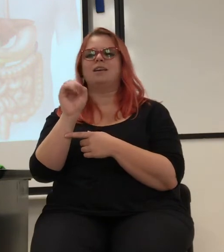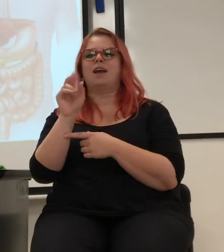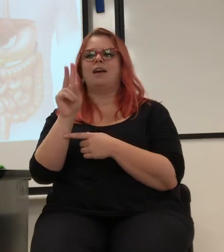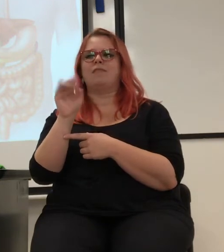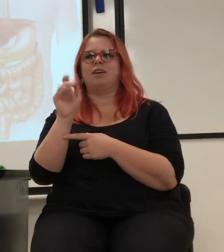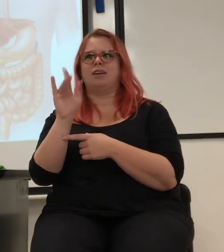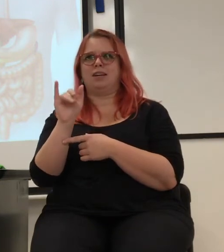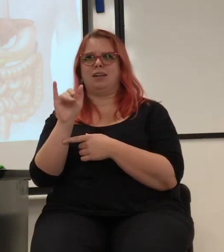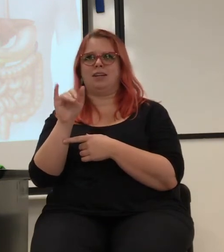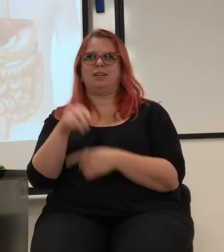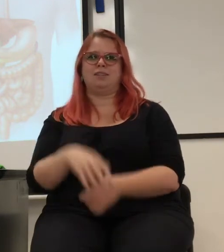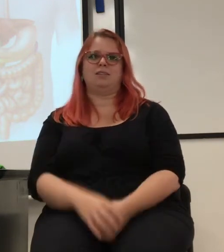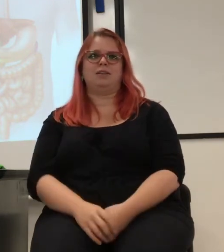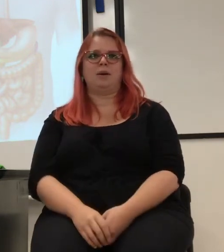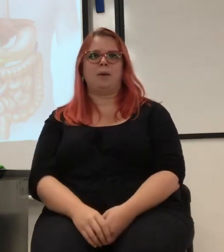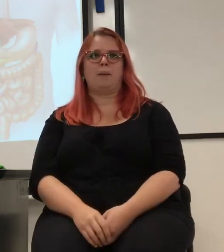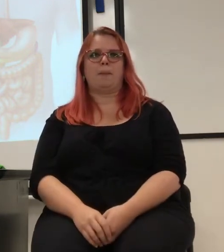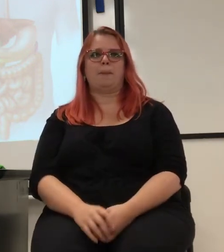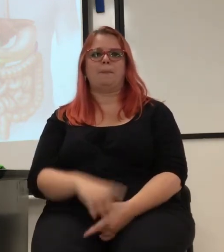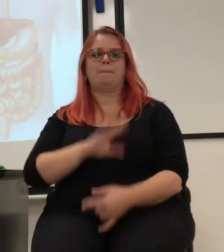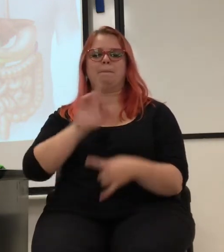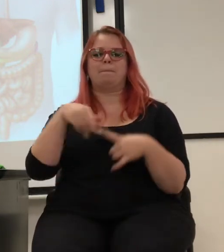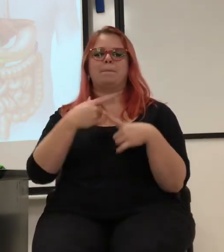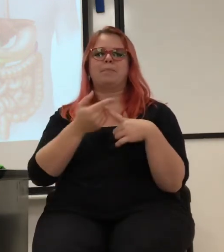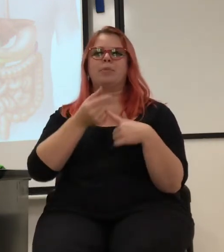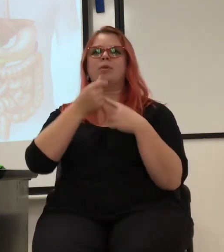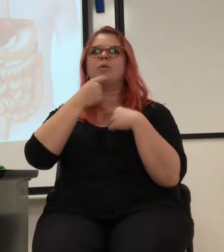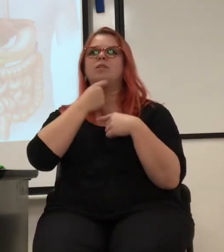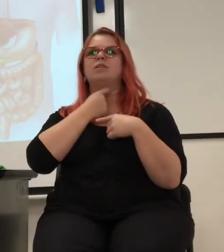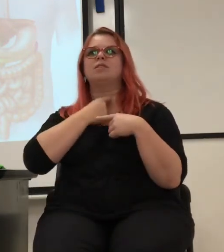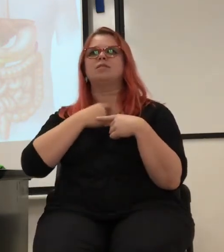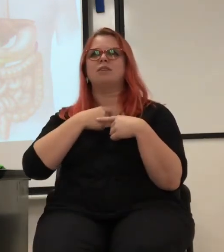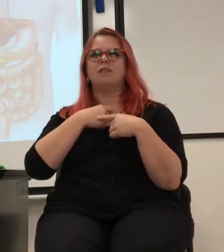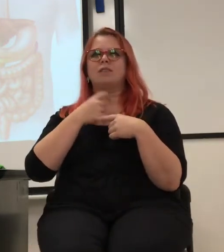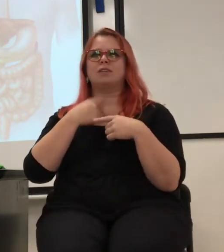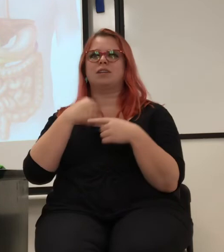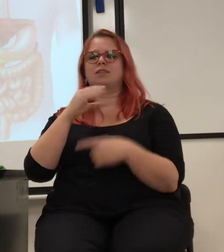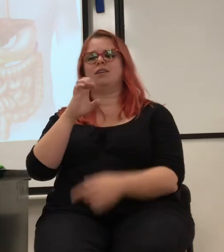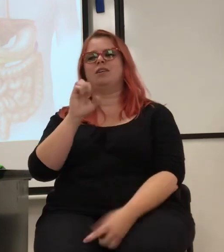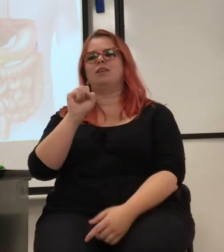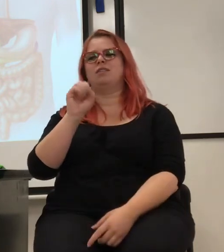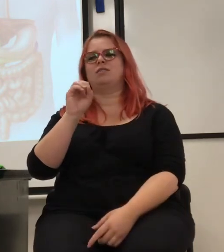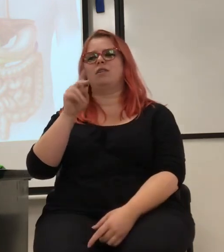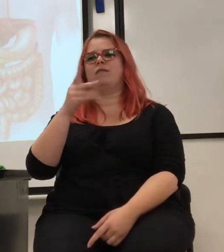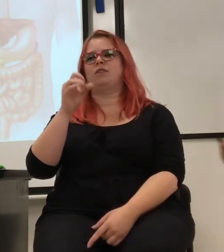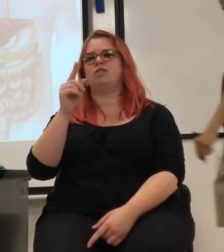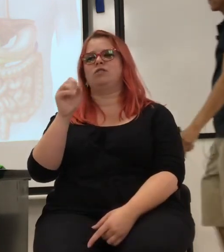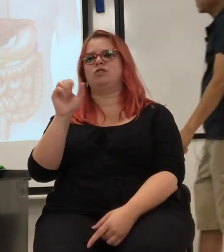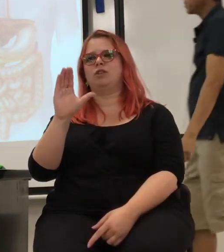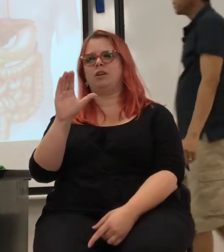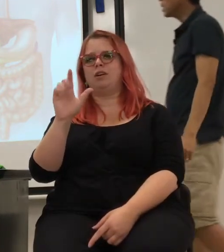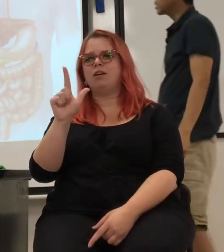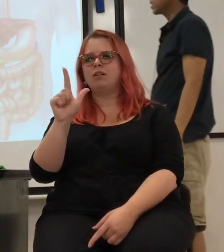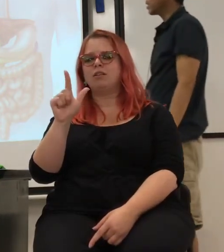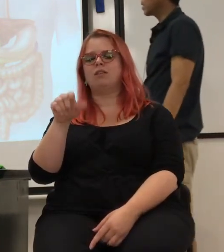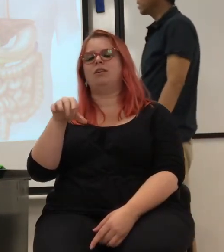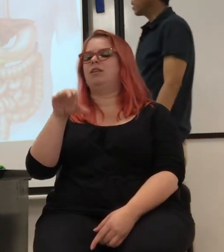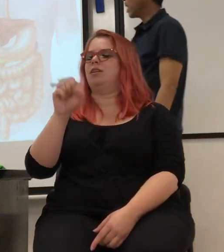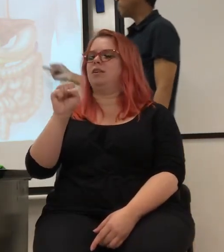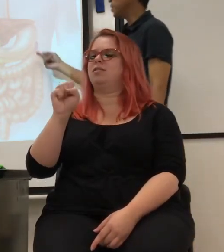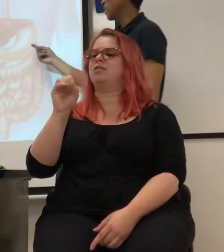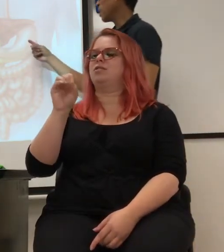thorax. When the esophagus goes through the esophageal hiatus in the diaphragm, it's